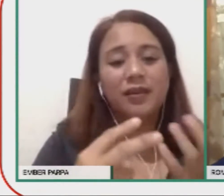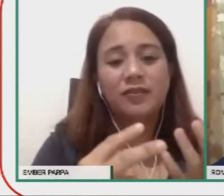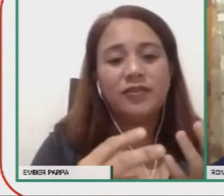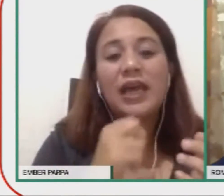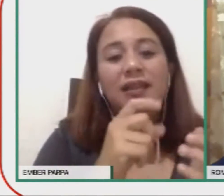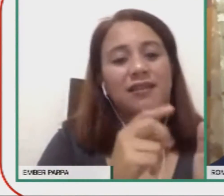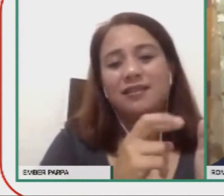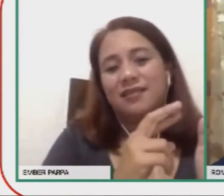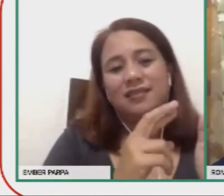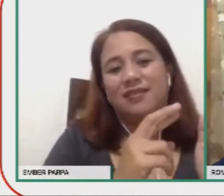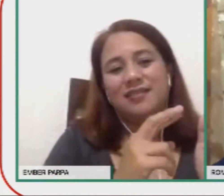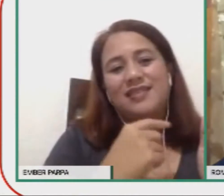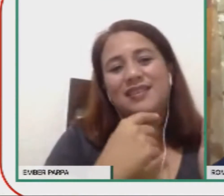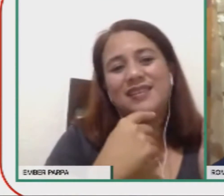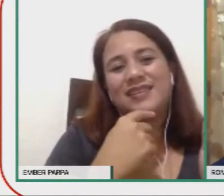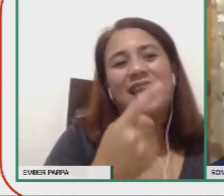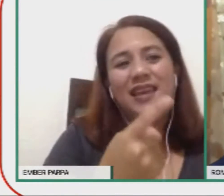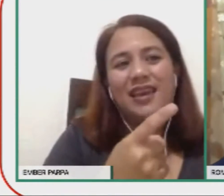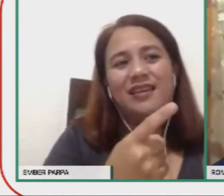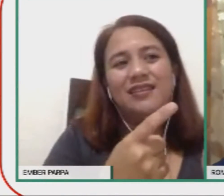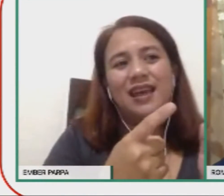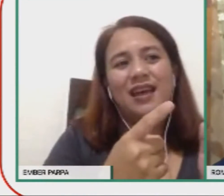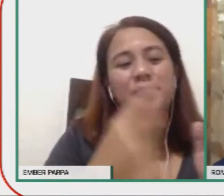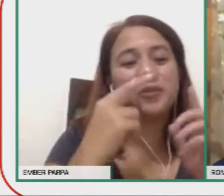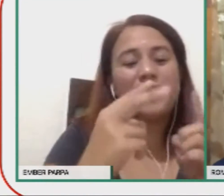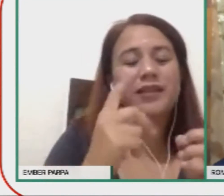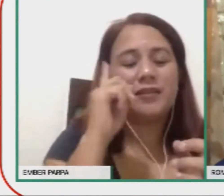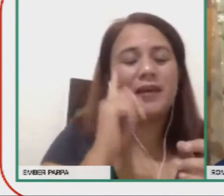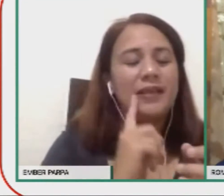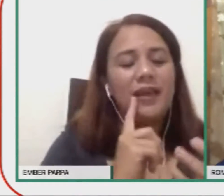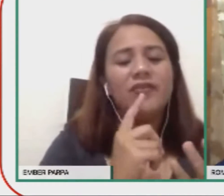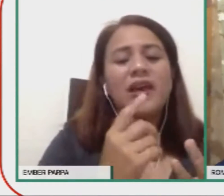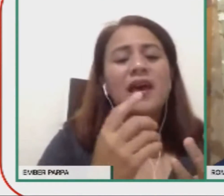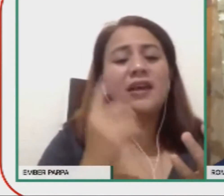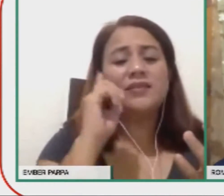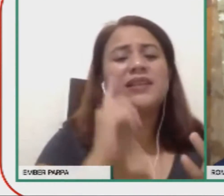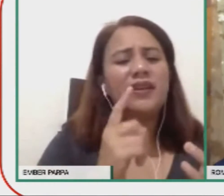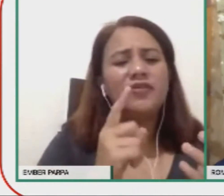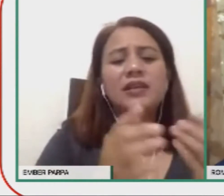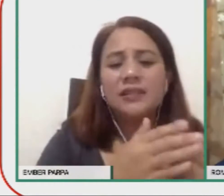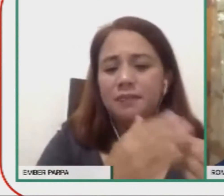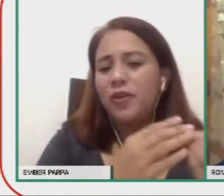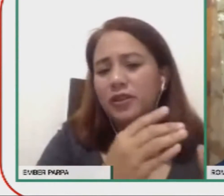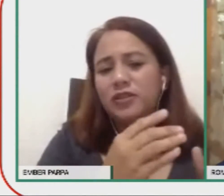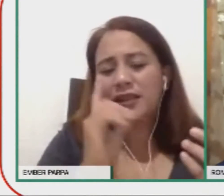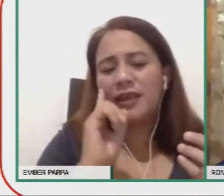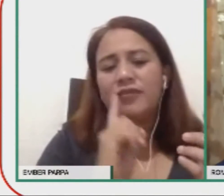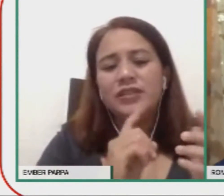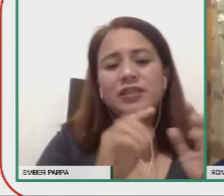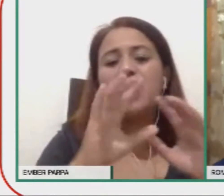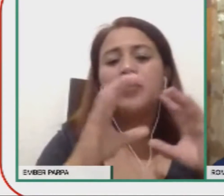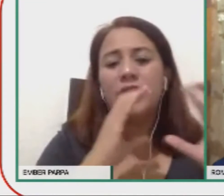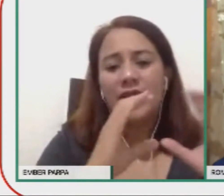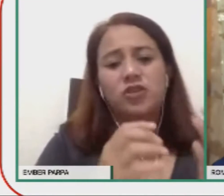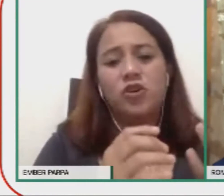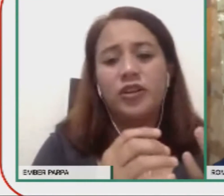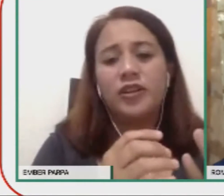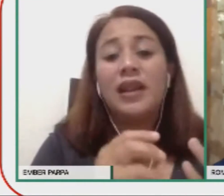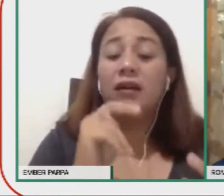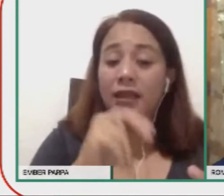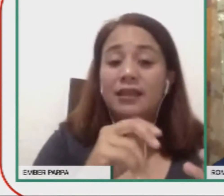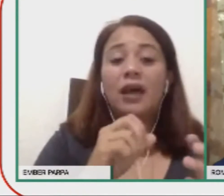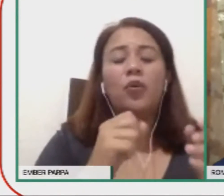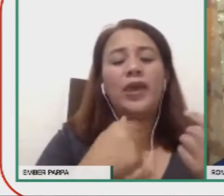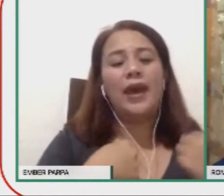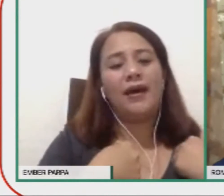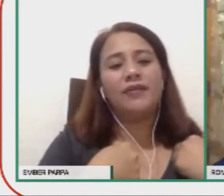perspective, not Mhm. saying na perspective ng mga deaf. Kasi sa deaf, simple lang yung sa deaf is the communication. Right